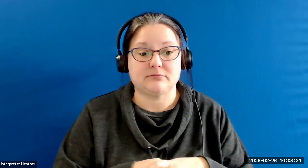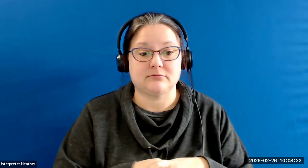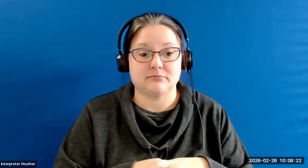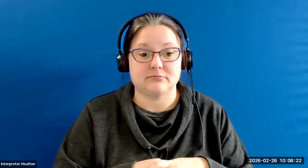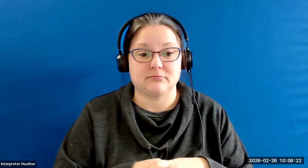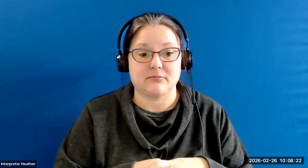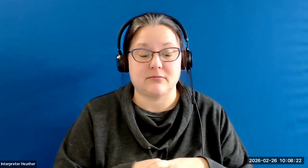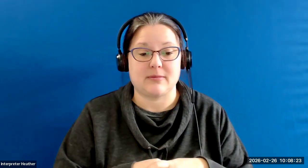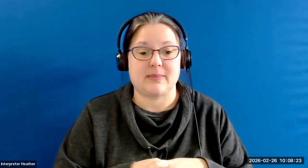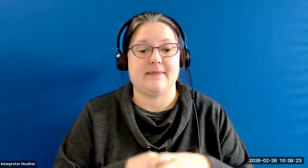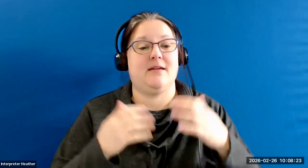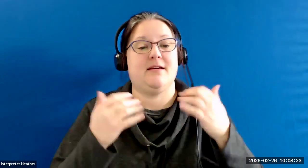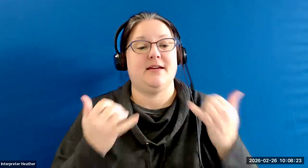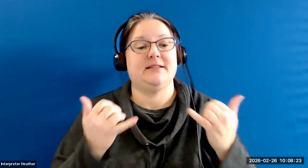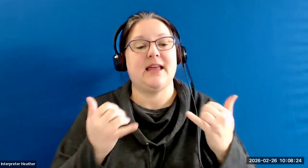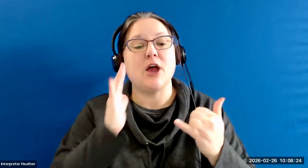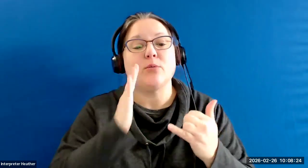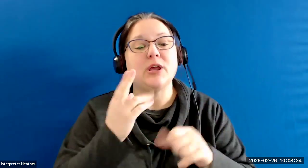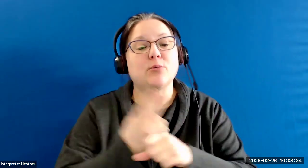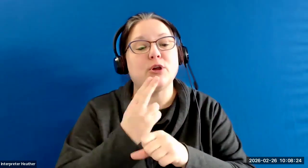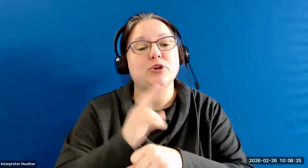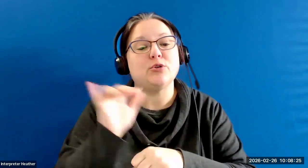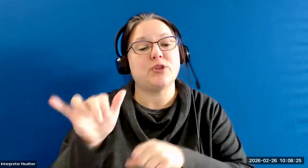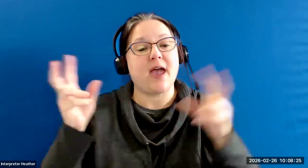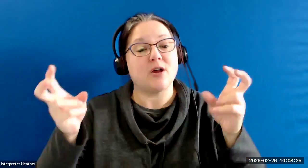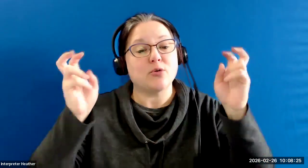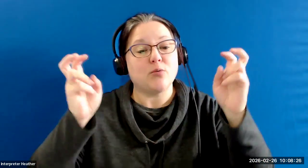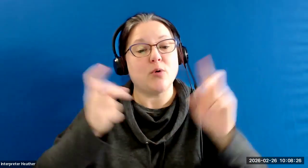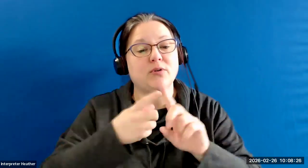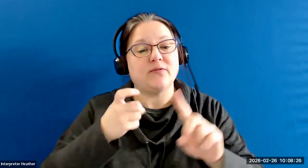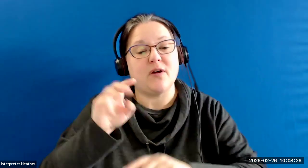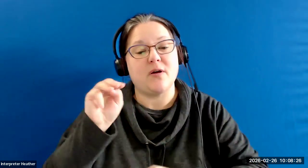We will now light our chalice with these words from Melanie Davis.